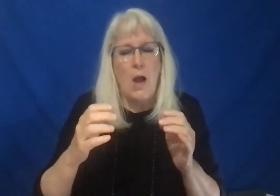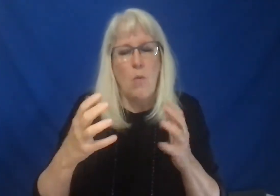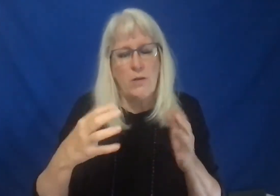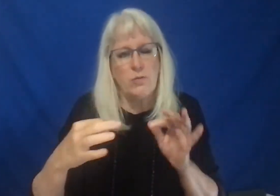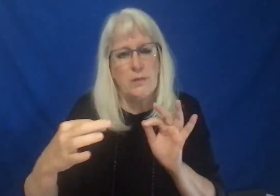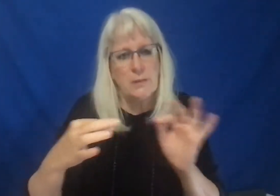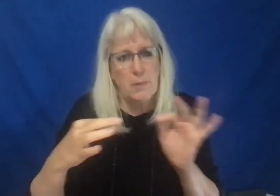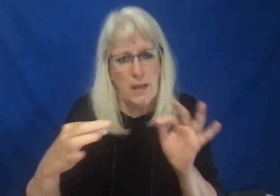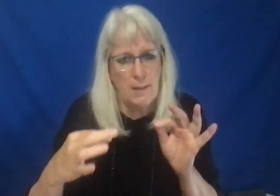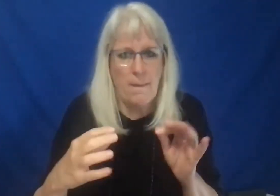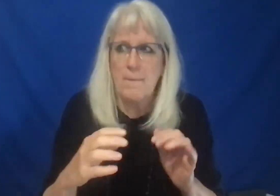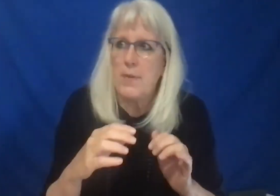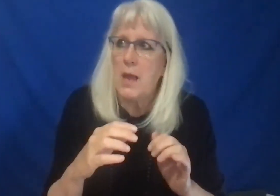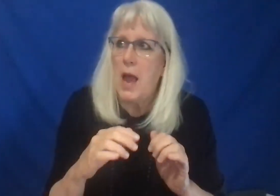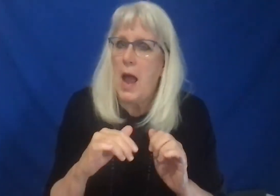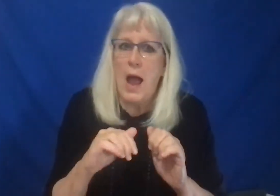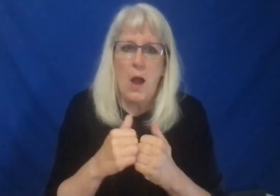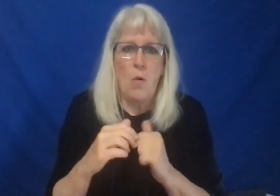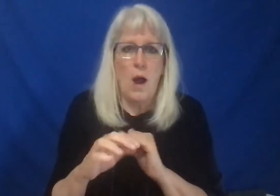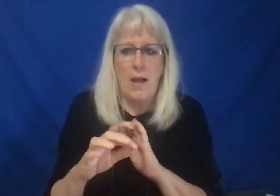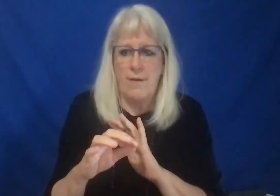identified certain core words and brought them into